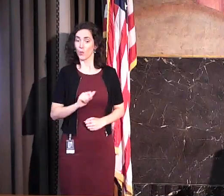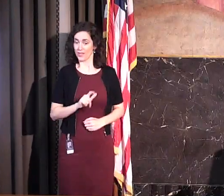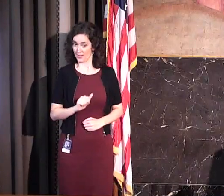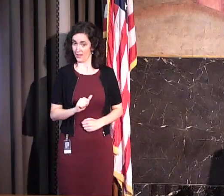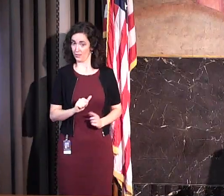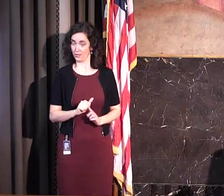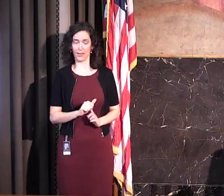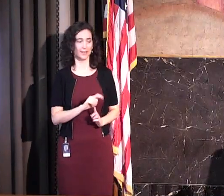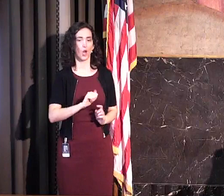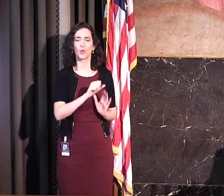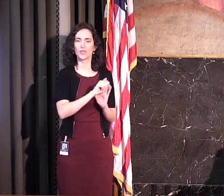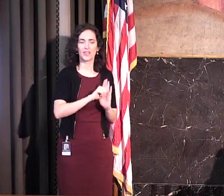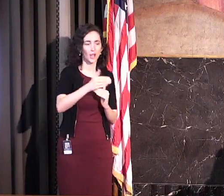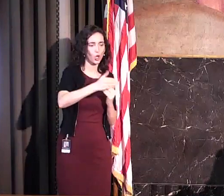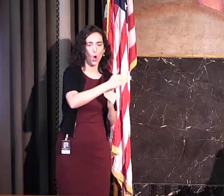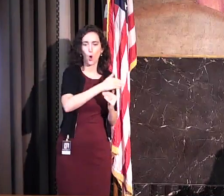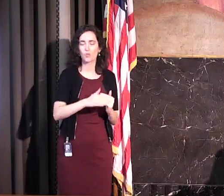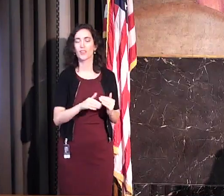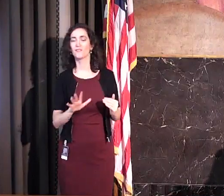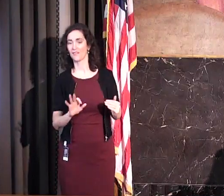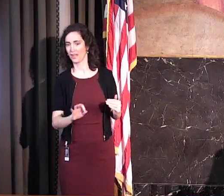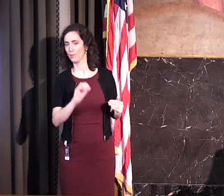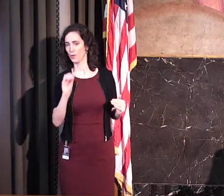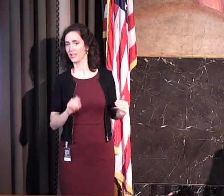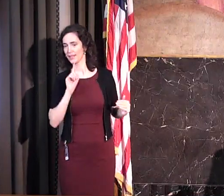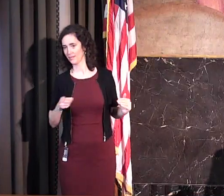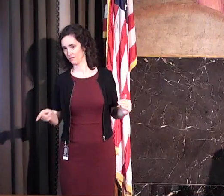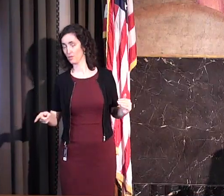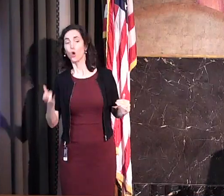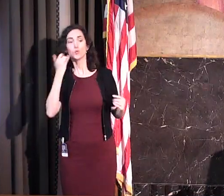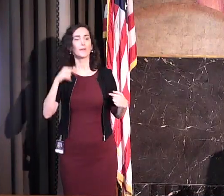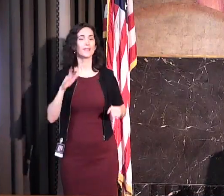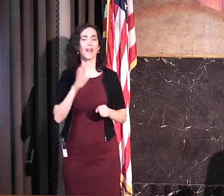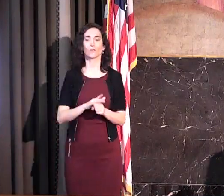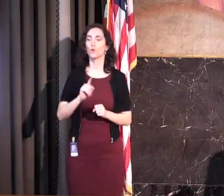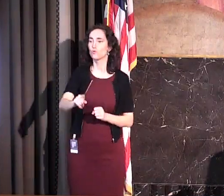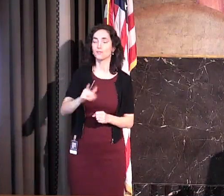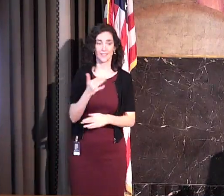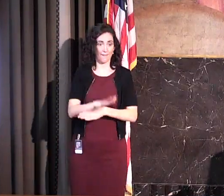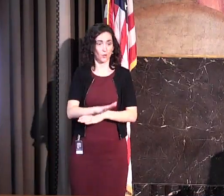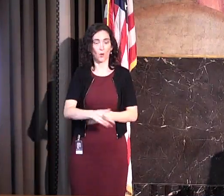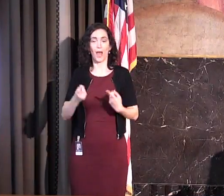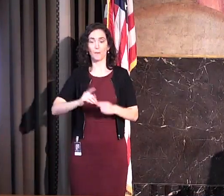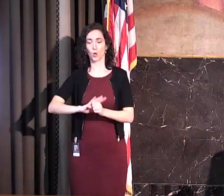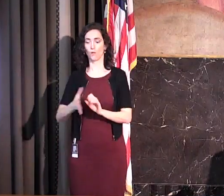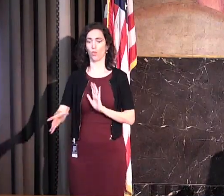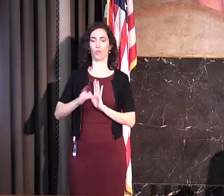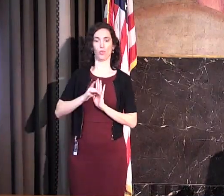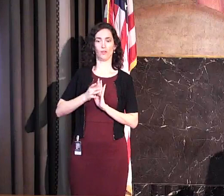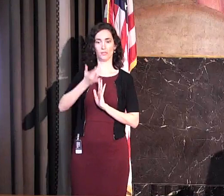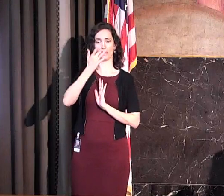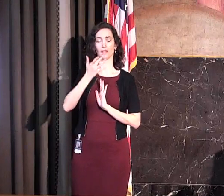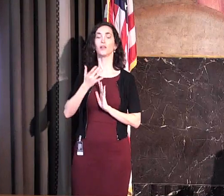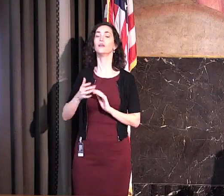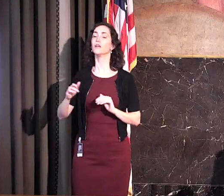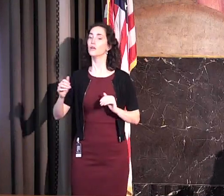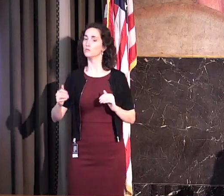this afternoon, odds are, more than likely right now, more than 50% chance it would be the Delta